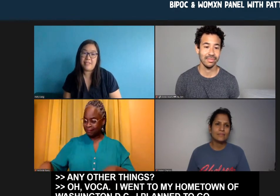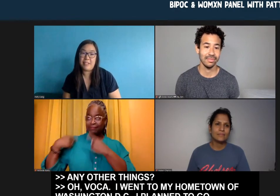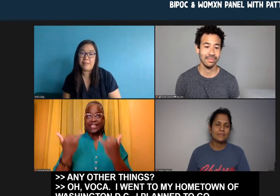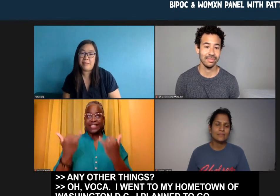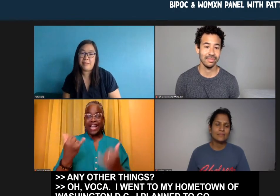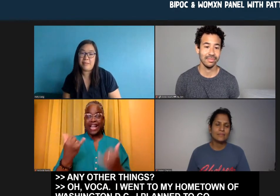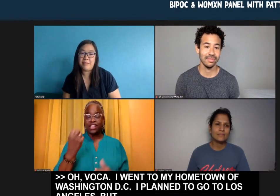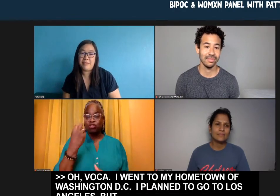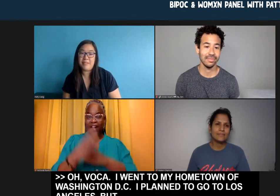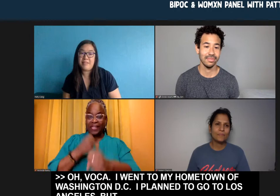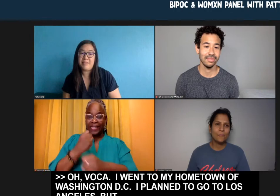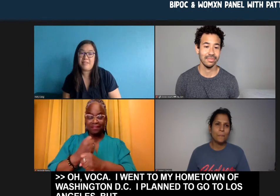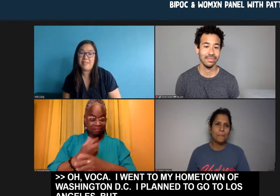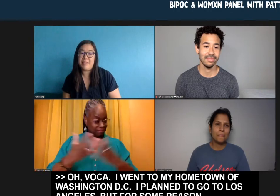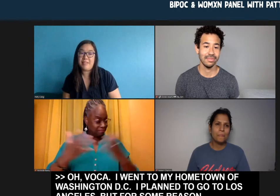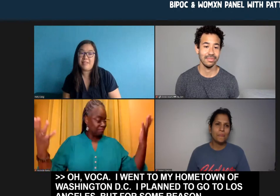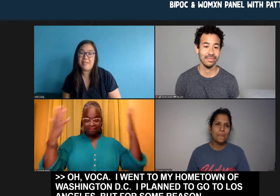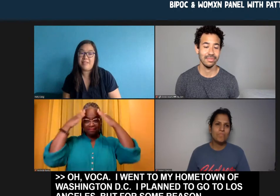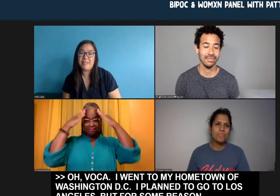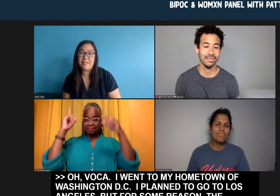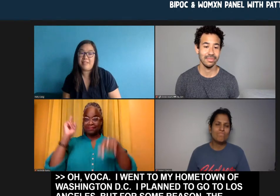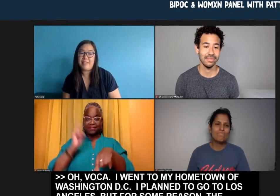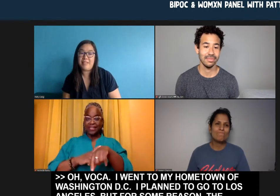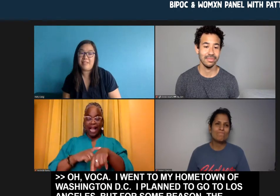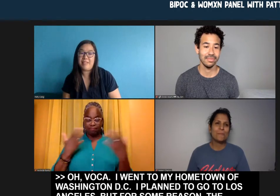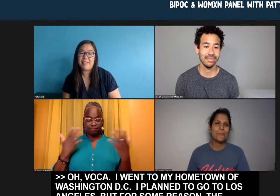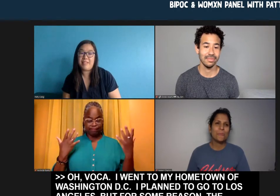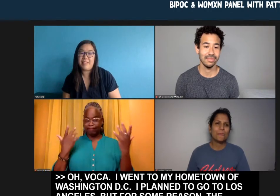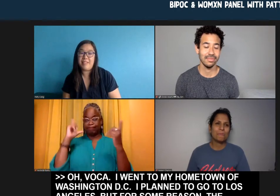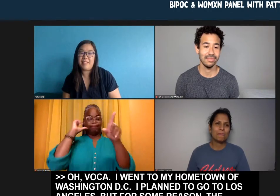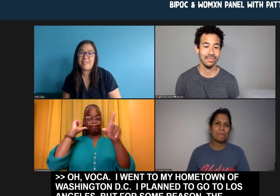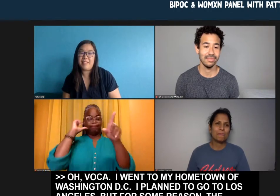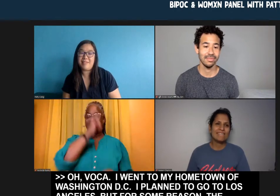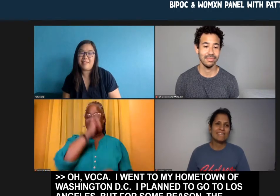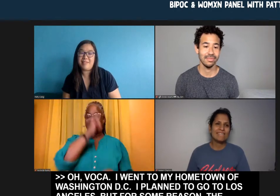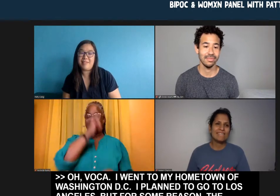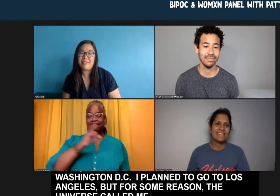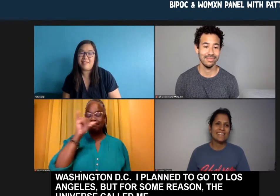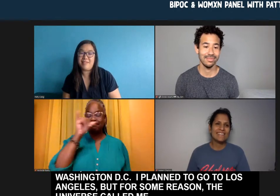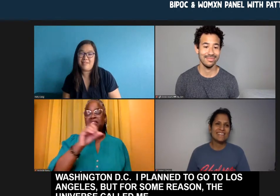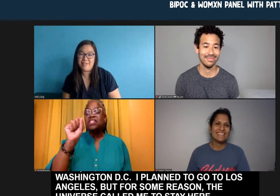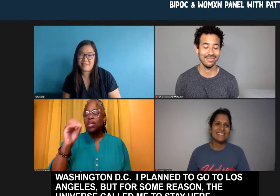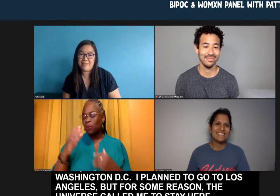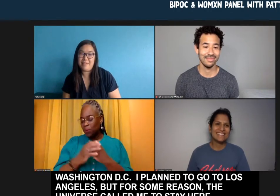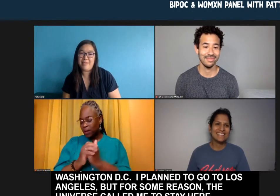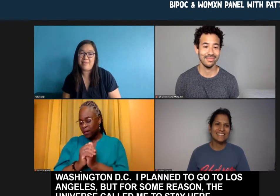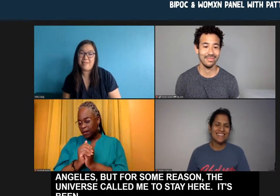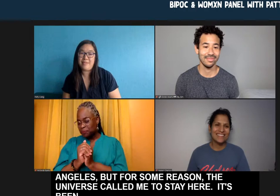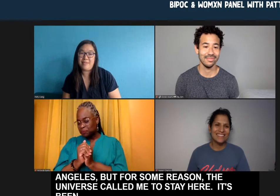universe called me to stay here, and it's been 12 years being in Washington, D.C., time flies.